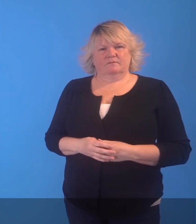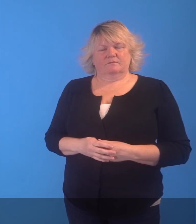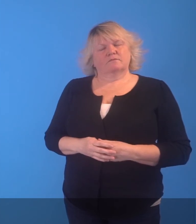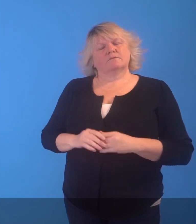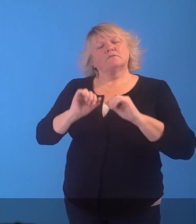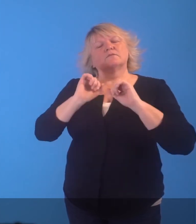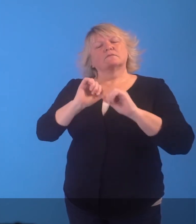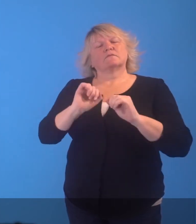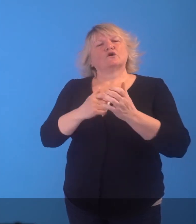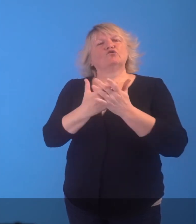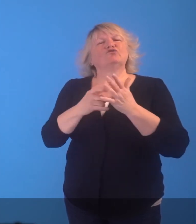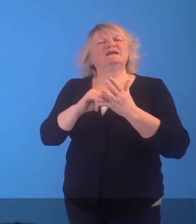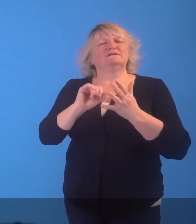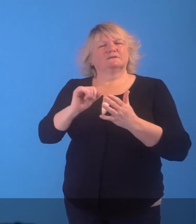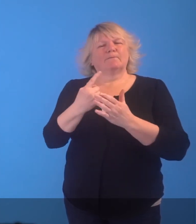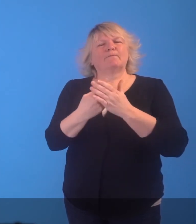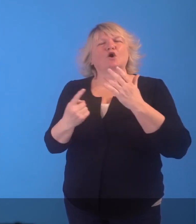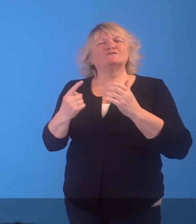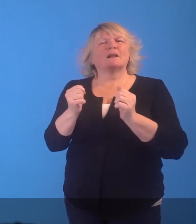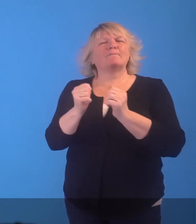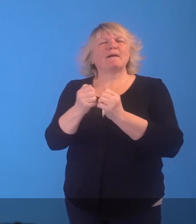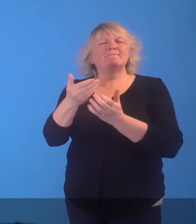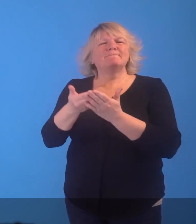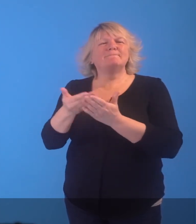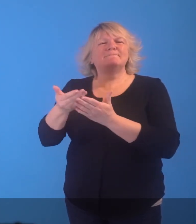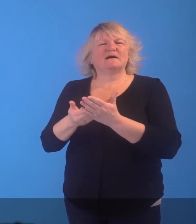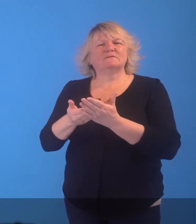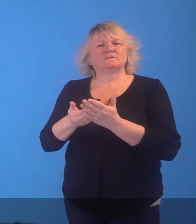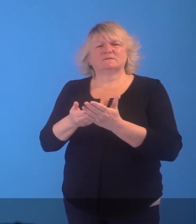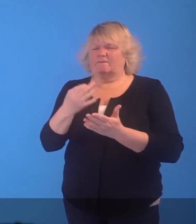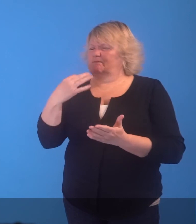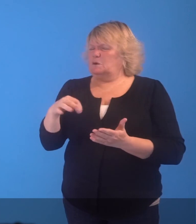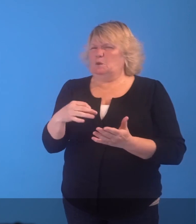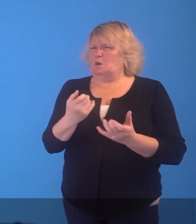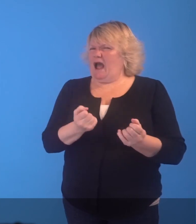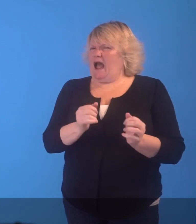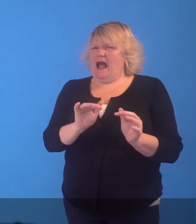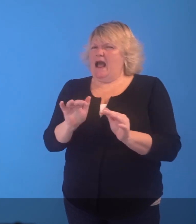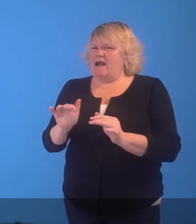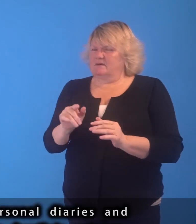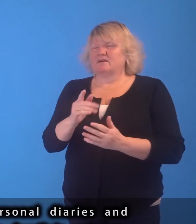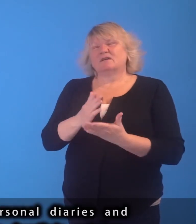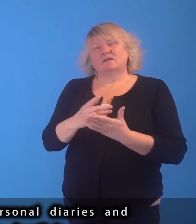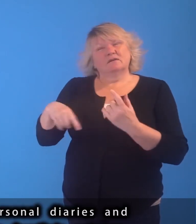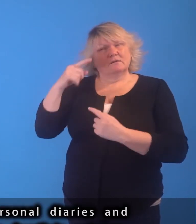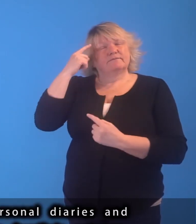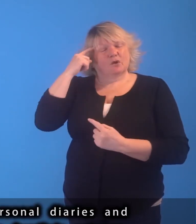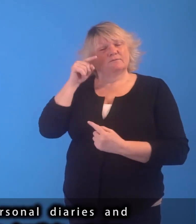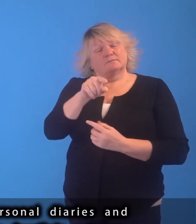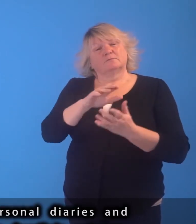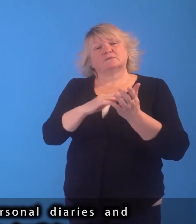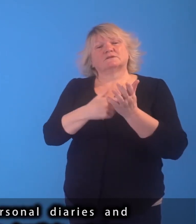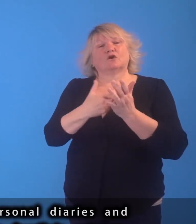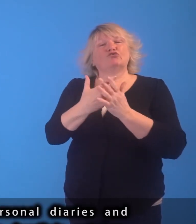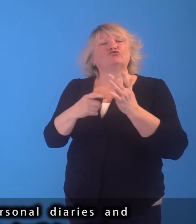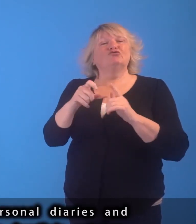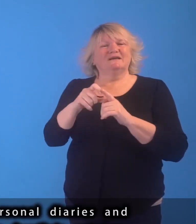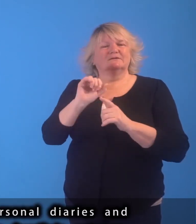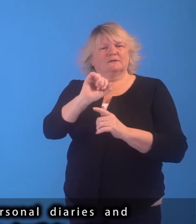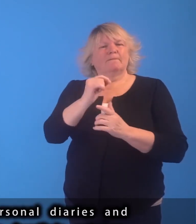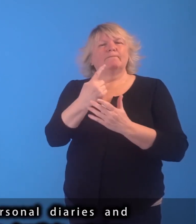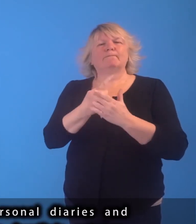If Mr. Reed was enjoying a novel, he may have done so from his gentleman's library chair,